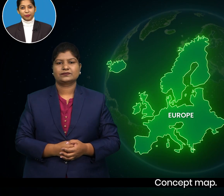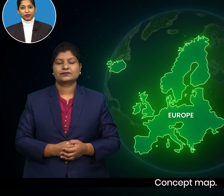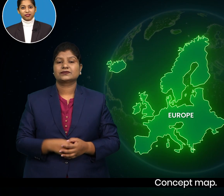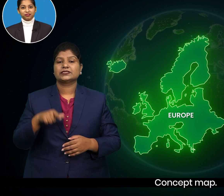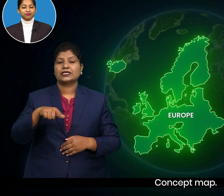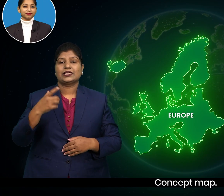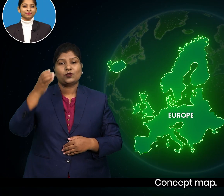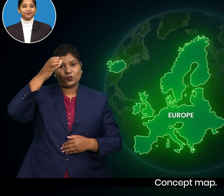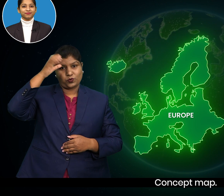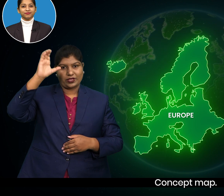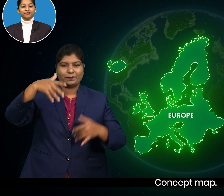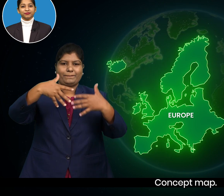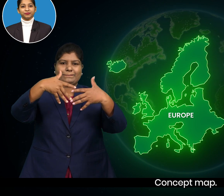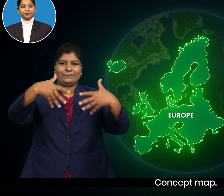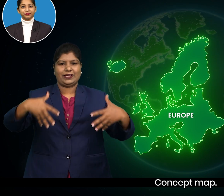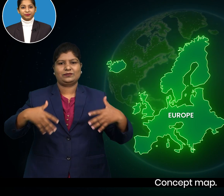Concept map.